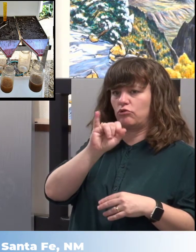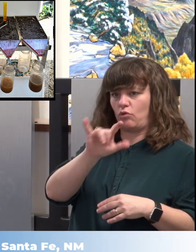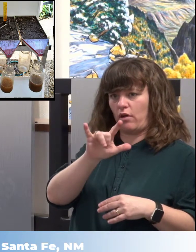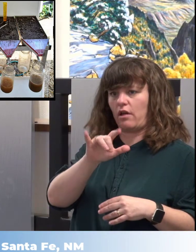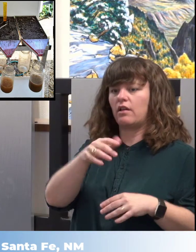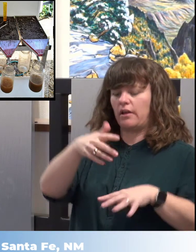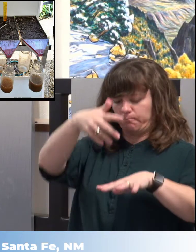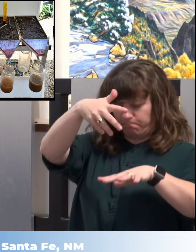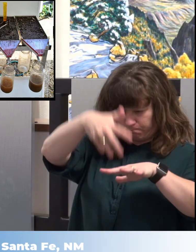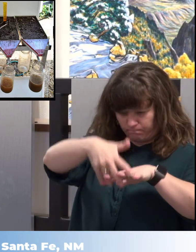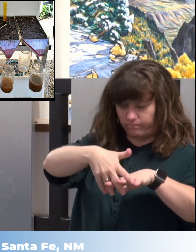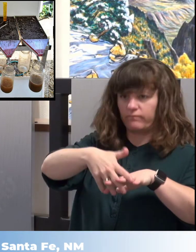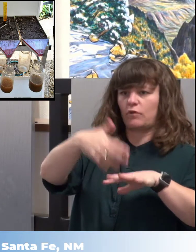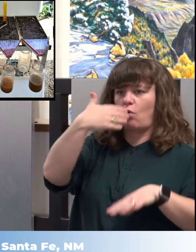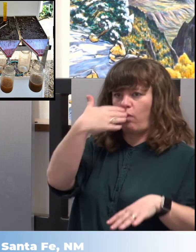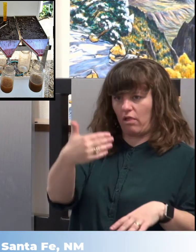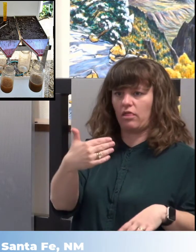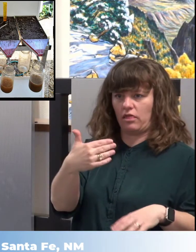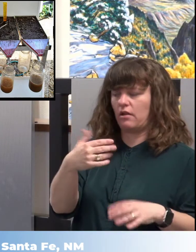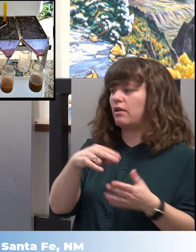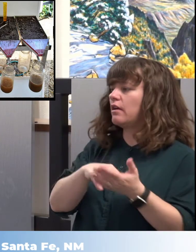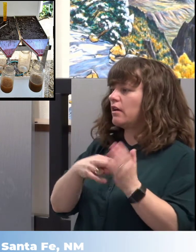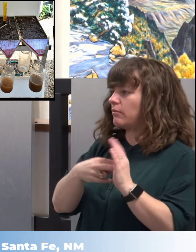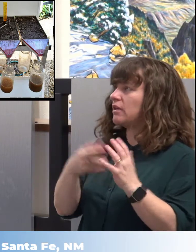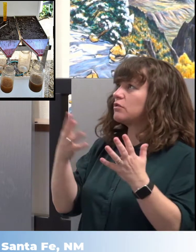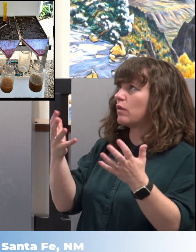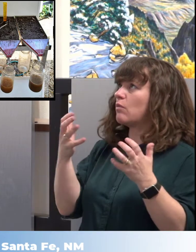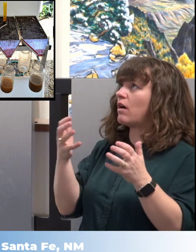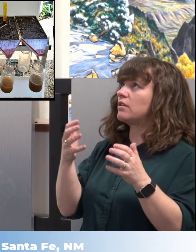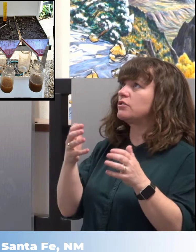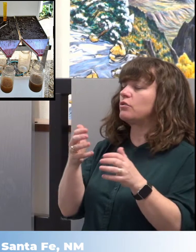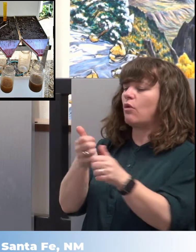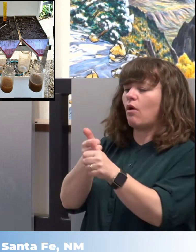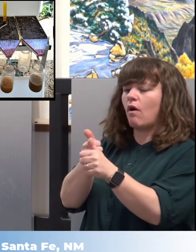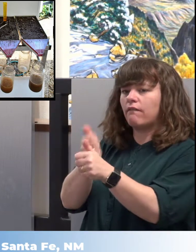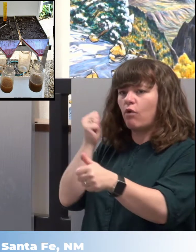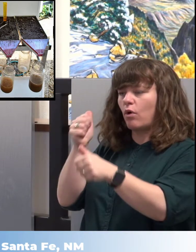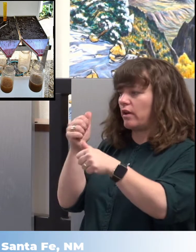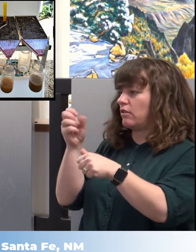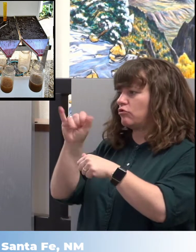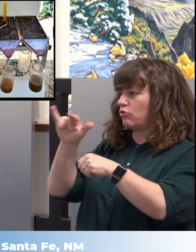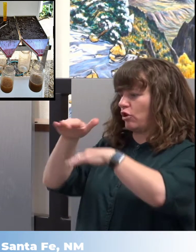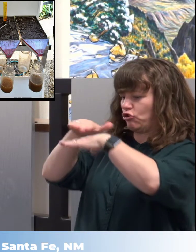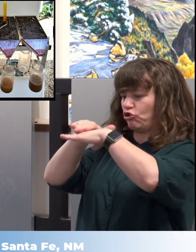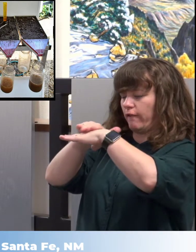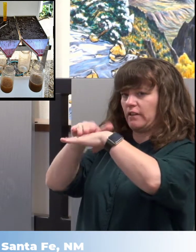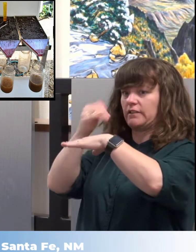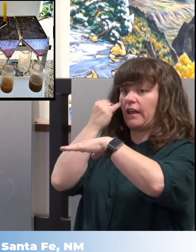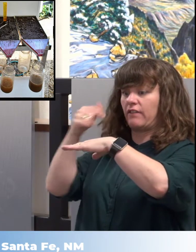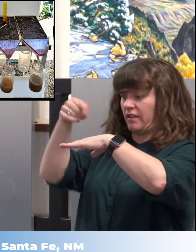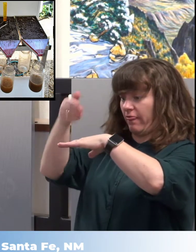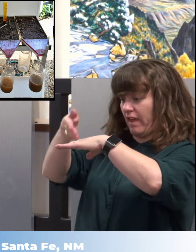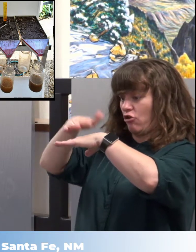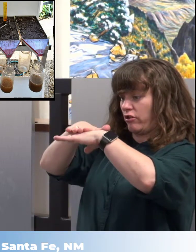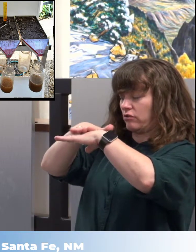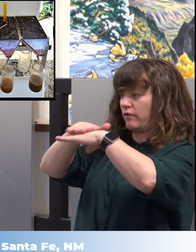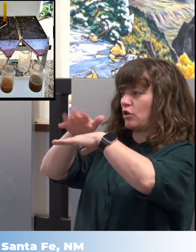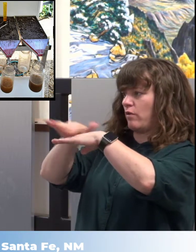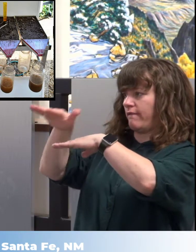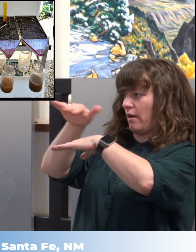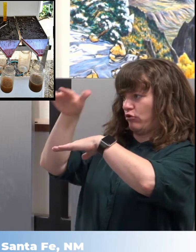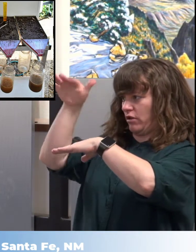but it's infiltrated really well. It means we want to get it away from the soil surface because if it's near the soil surface it's going to evaporate. We want to get it down